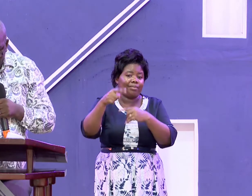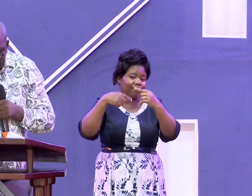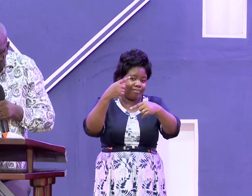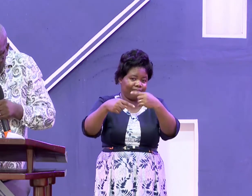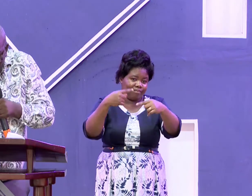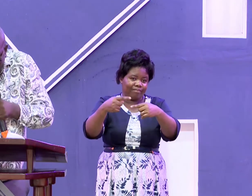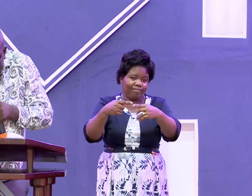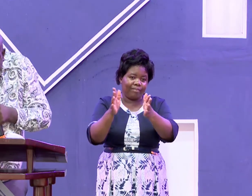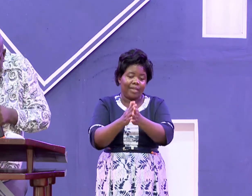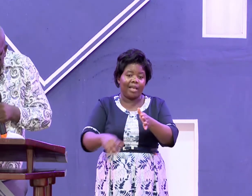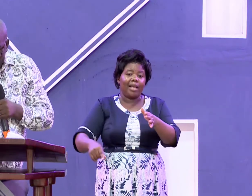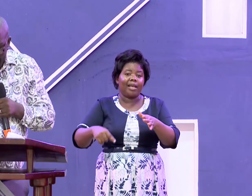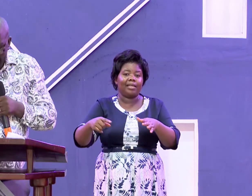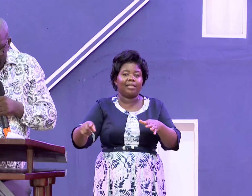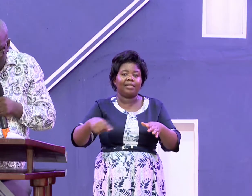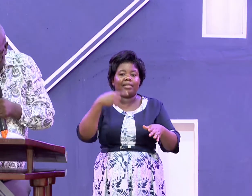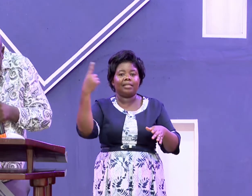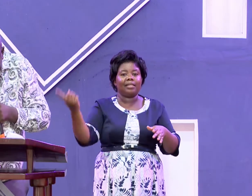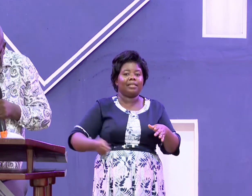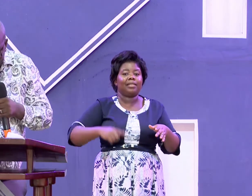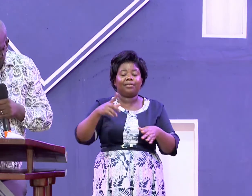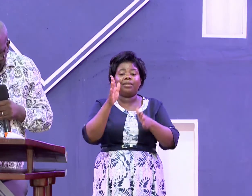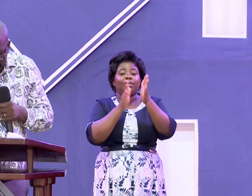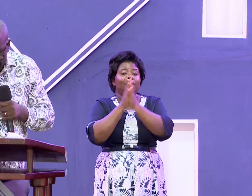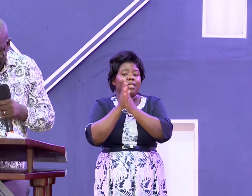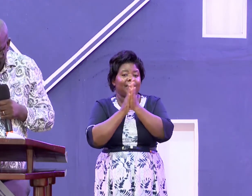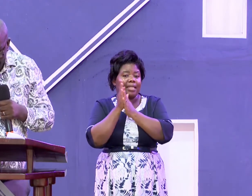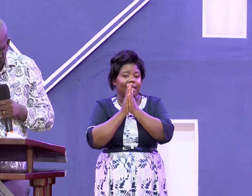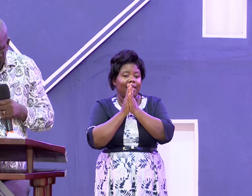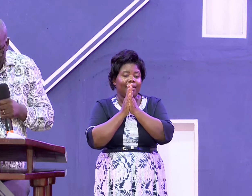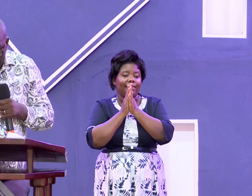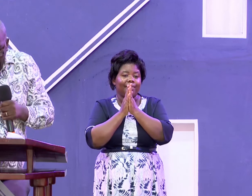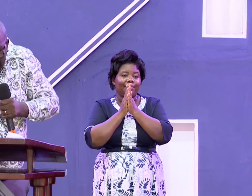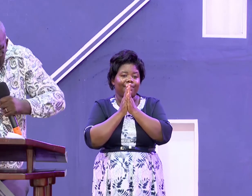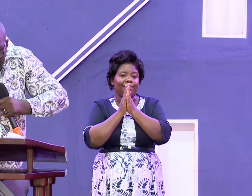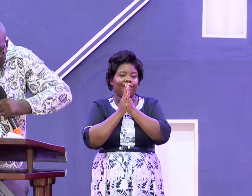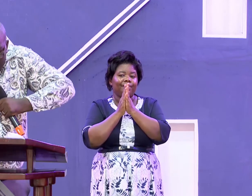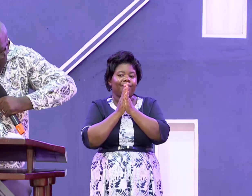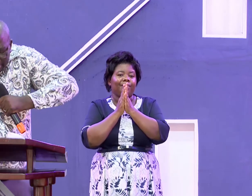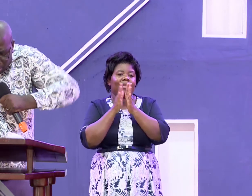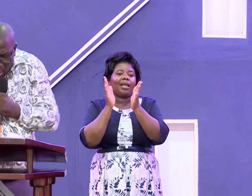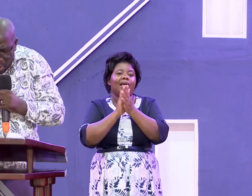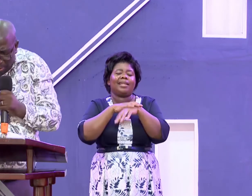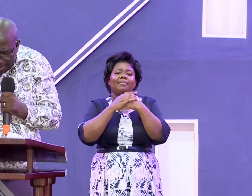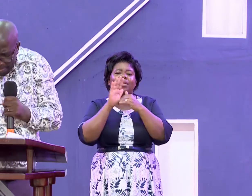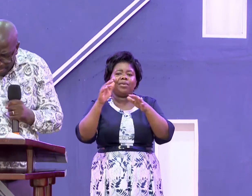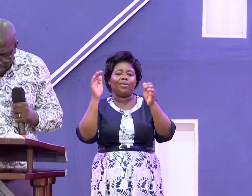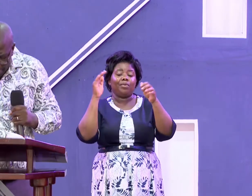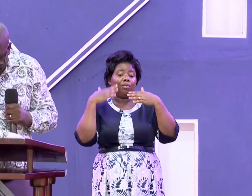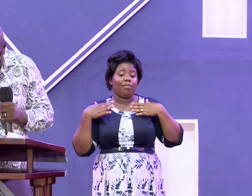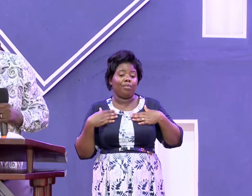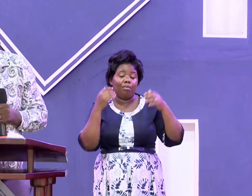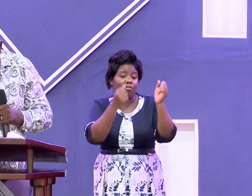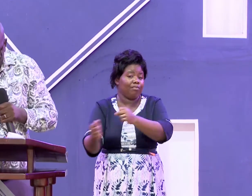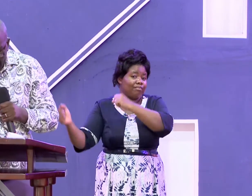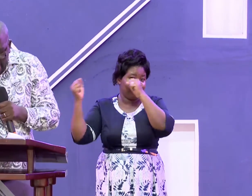naku zonna. And satisfy your desire. Na, in scorched places. Nakusobula mu bwo mu bifo ebikalu. And make your bones strong.